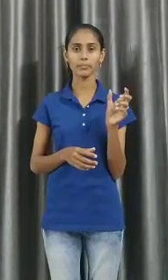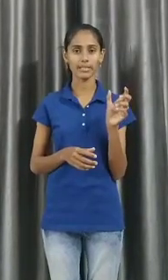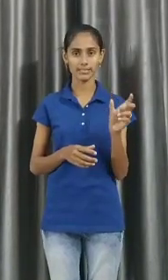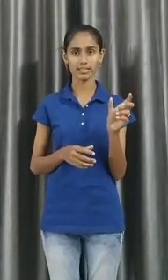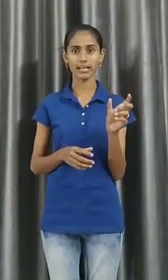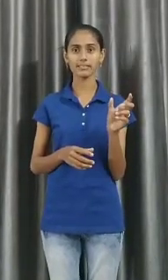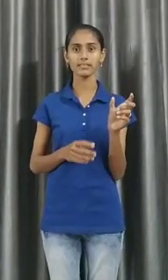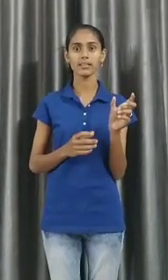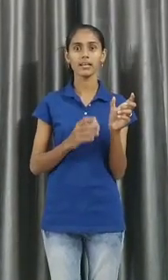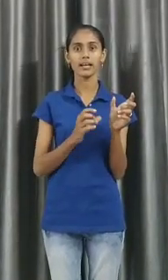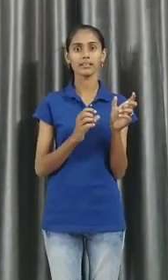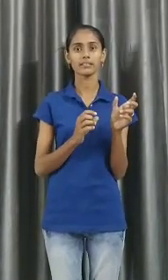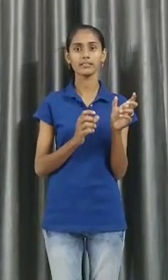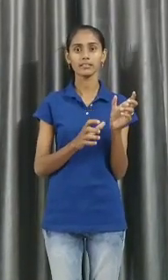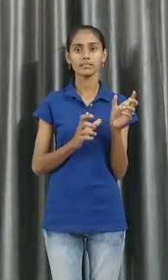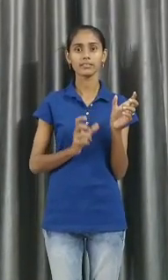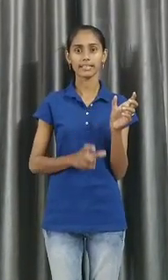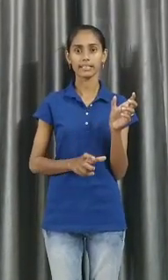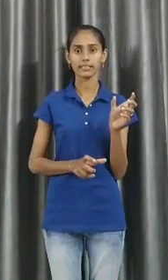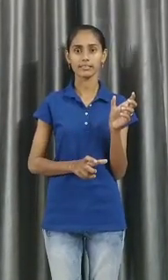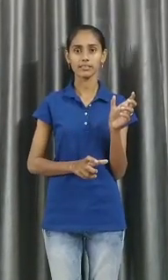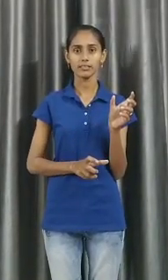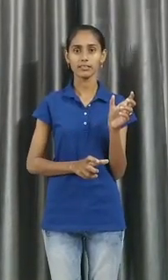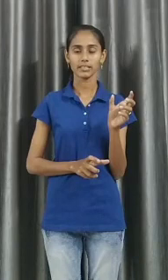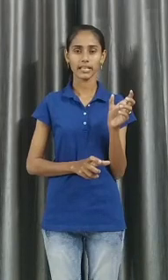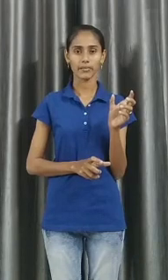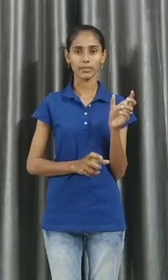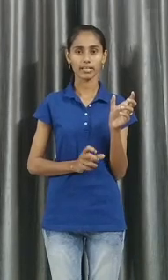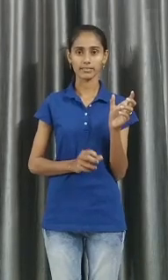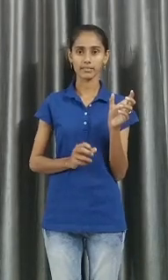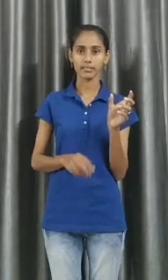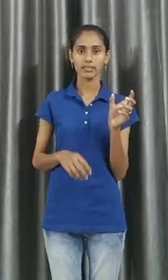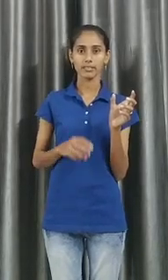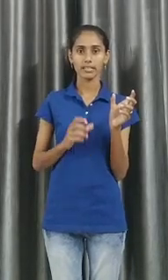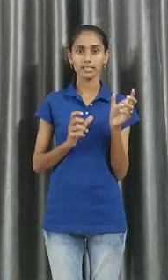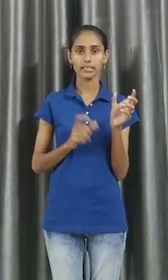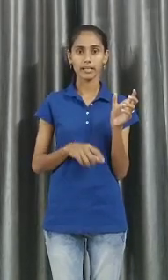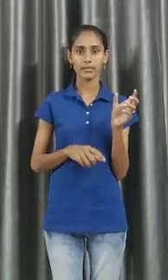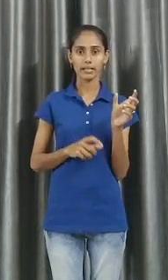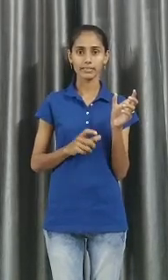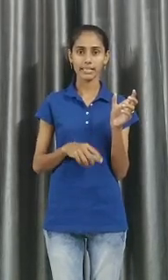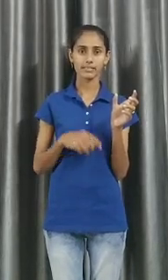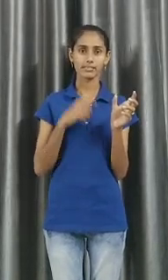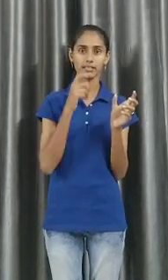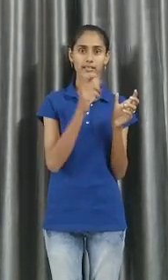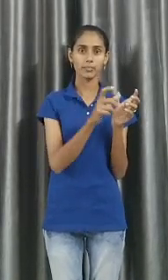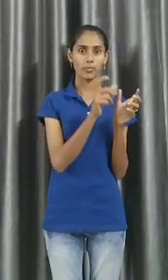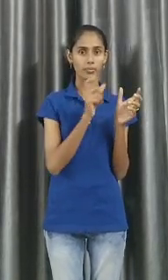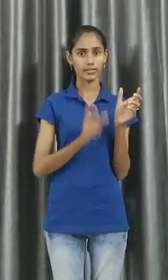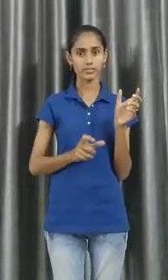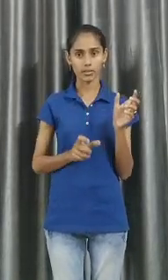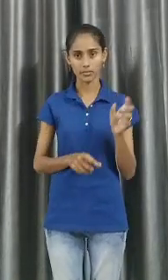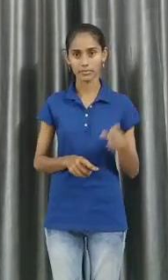one base class and the second is a derived class. Then derived class extend the properties of